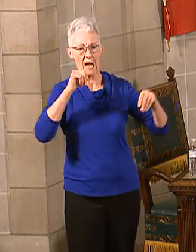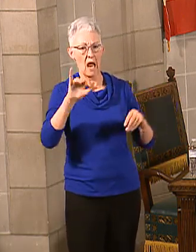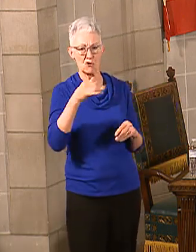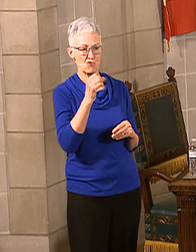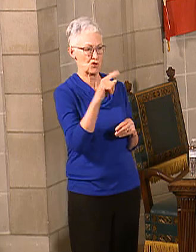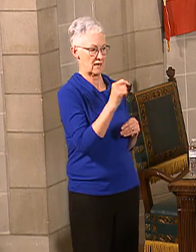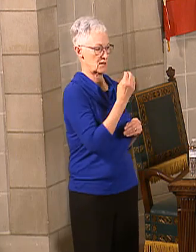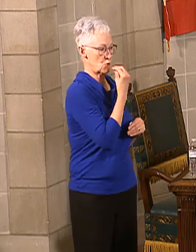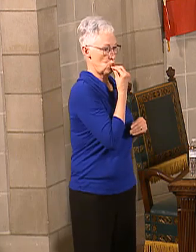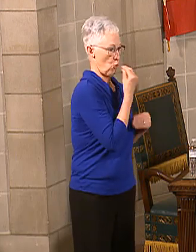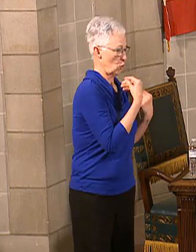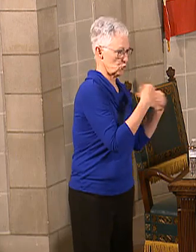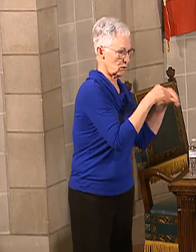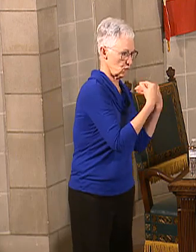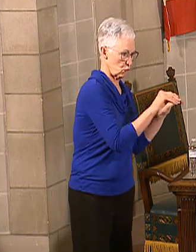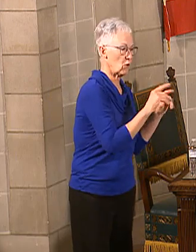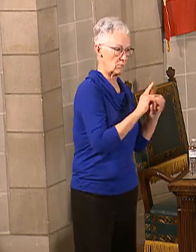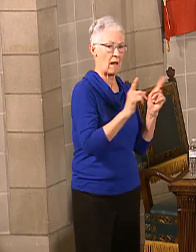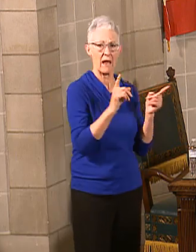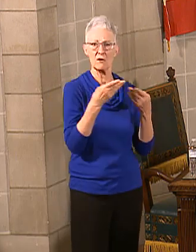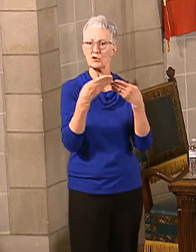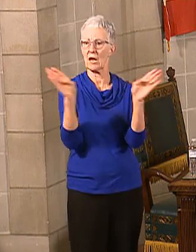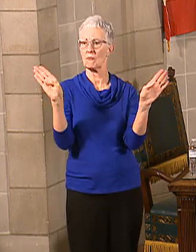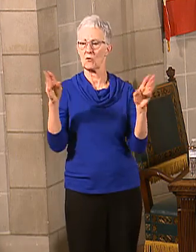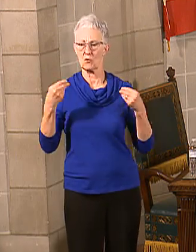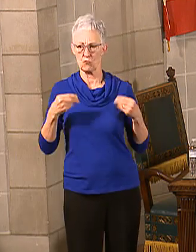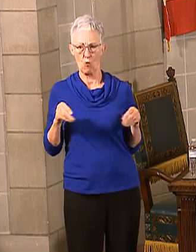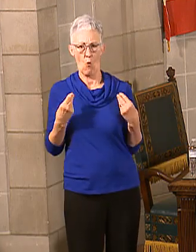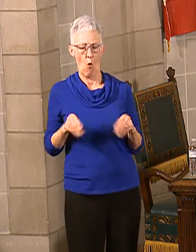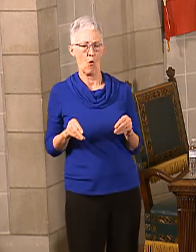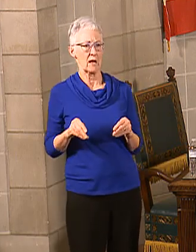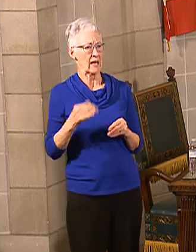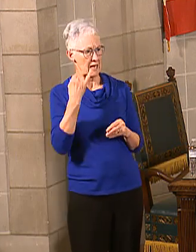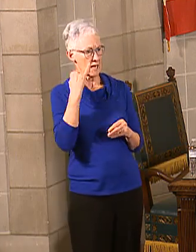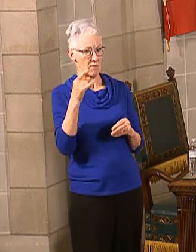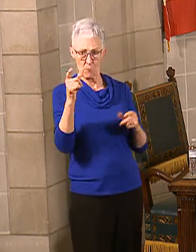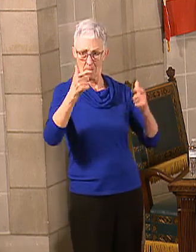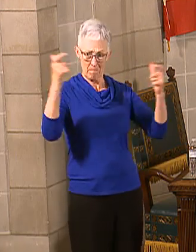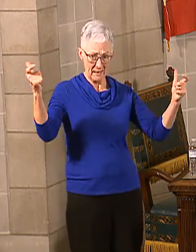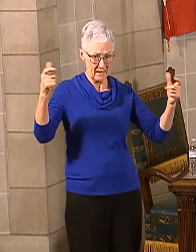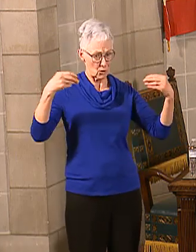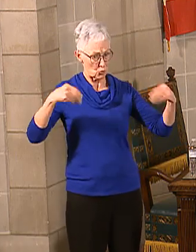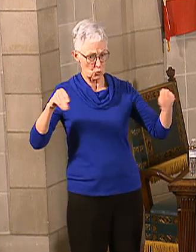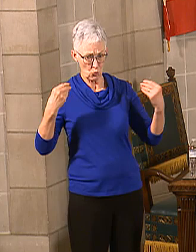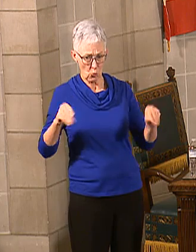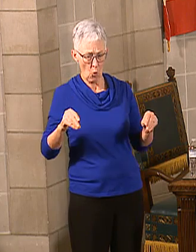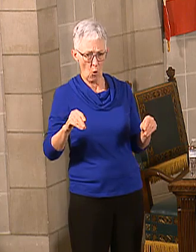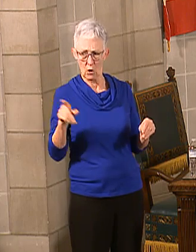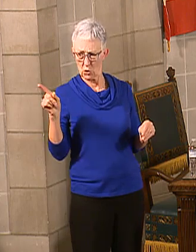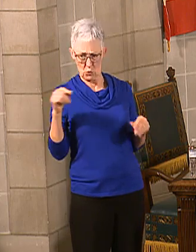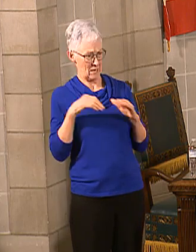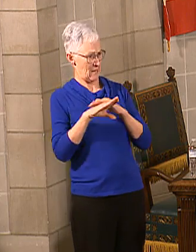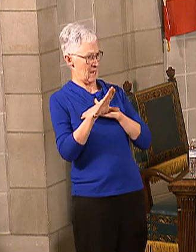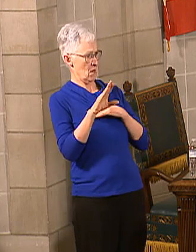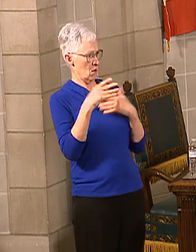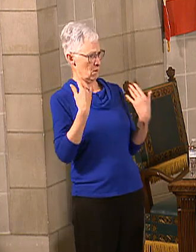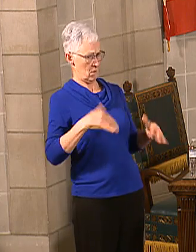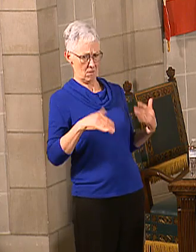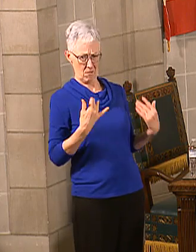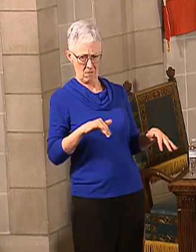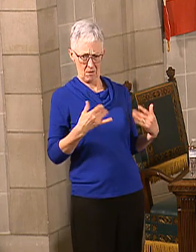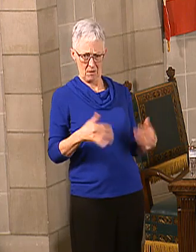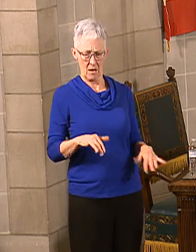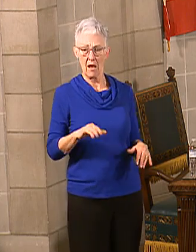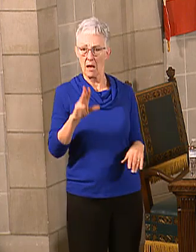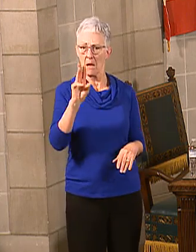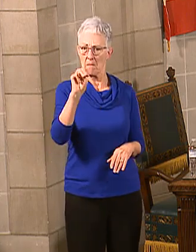stores, what I said is what I said earlier, is if you have those type of issues, the mayor should reach out to those store owners and